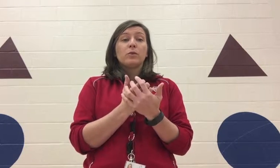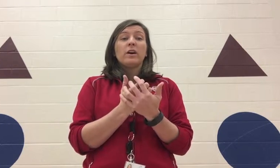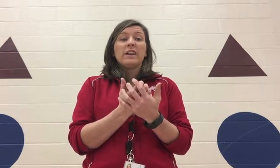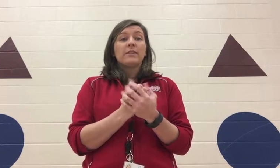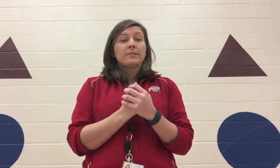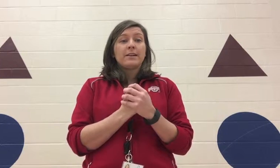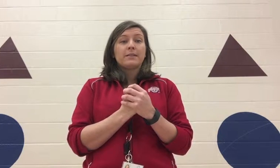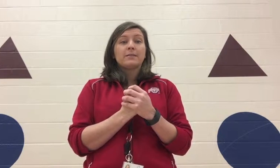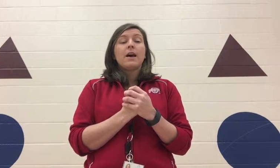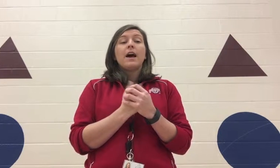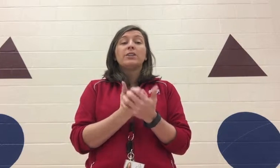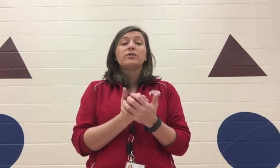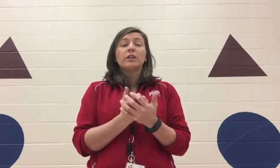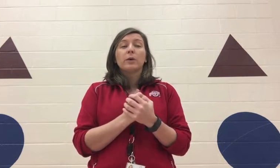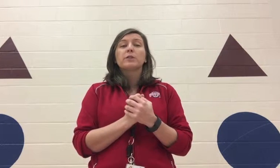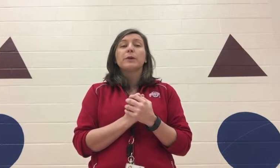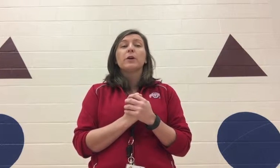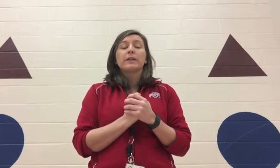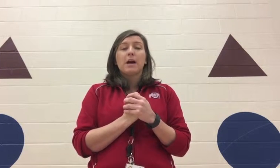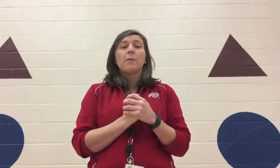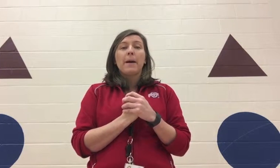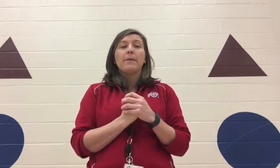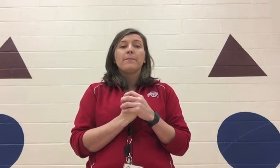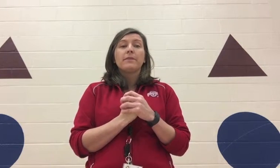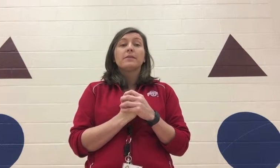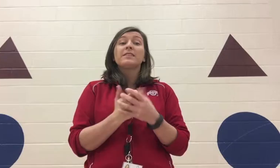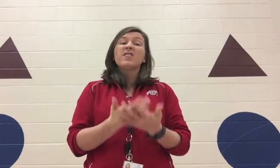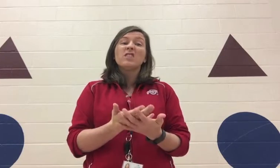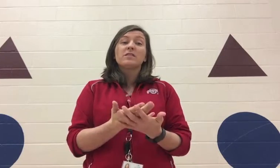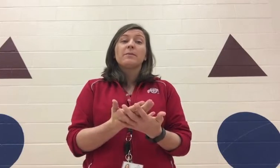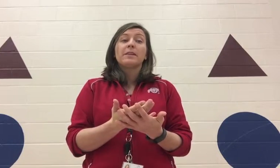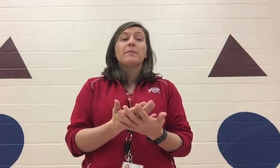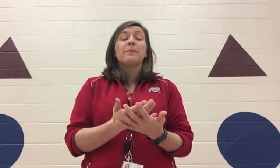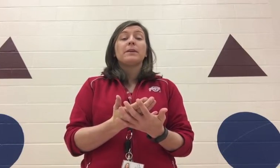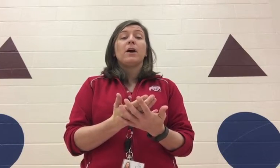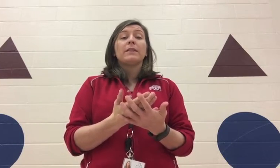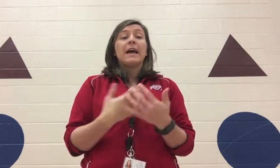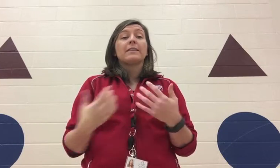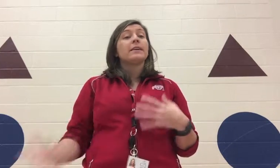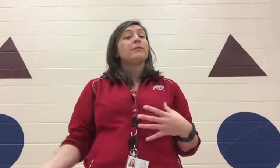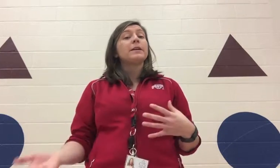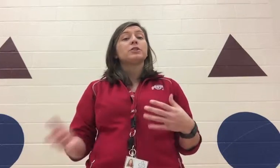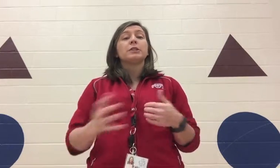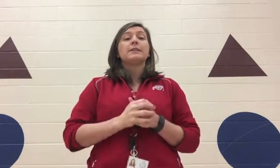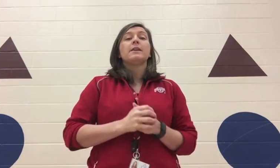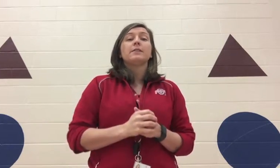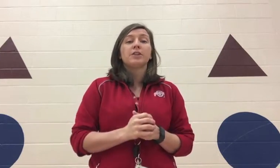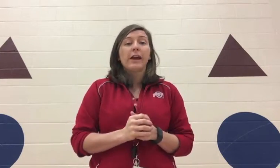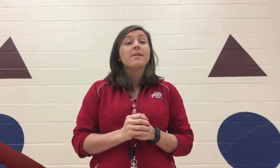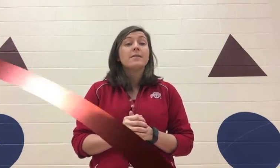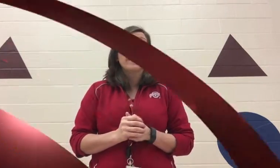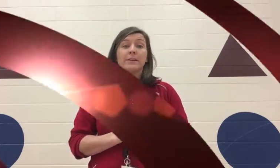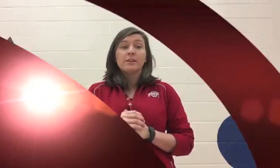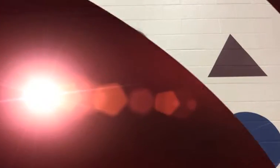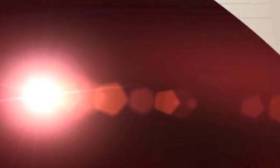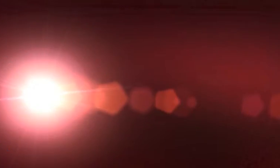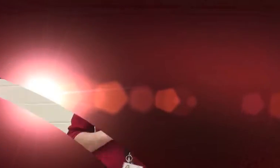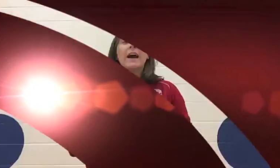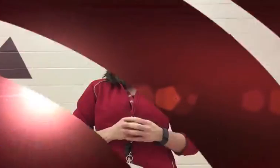and other settings, and usually it works pretty quick to help them out. This is also something that might be on the athlete information sheet to check out in the binder. If your athlete